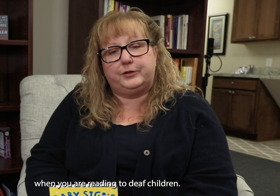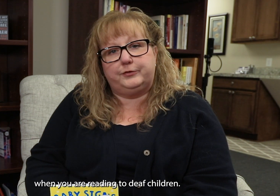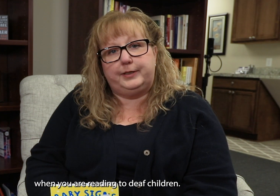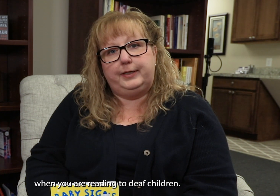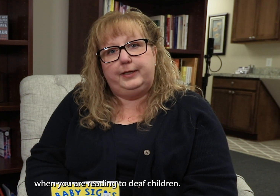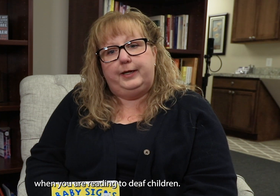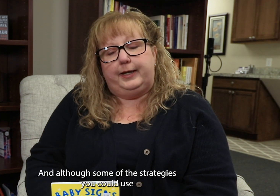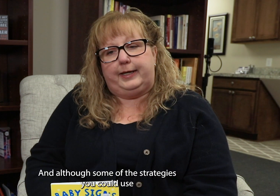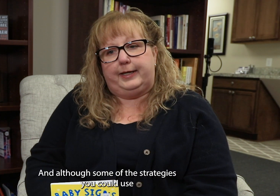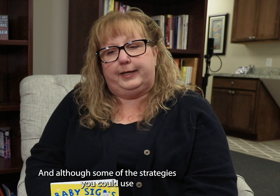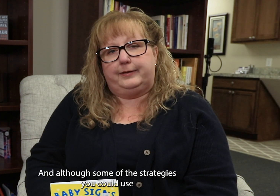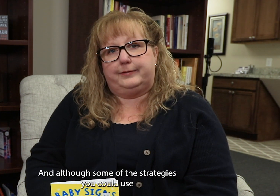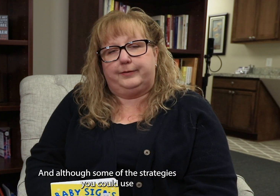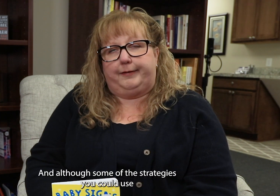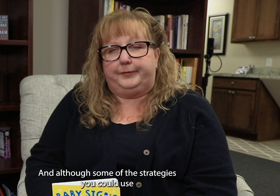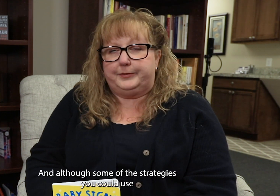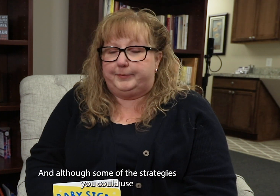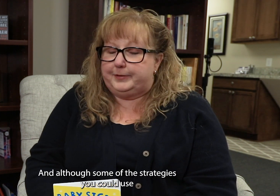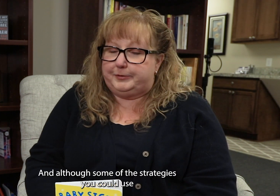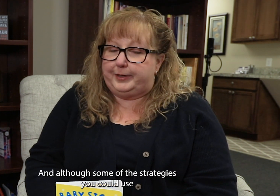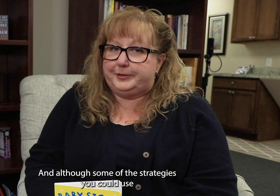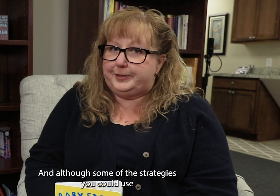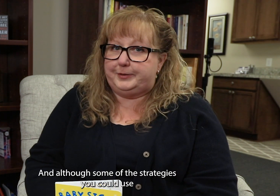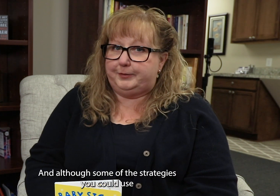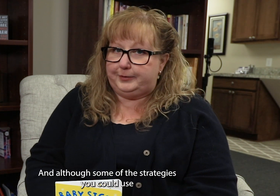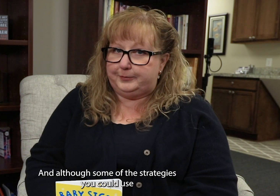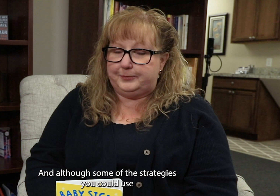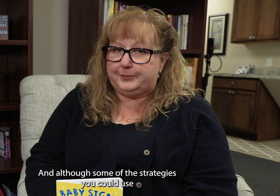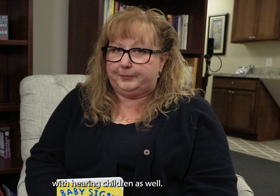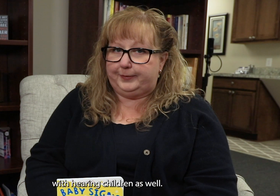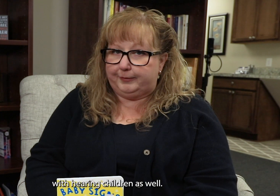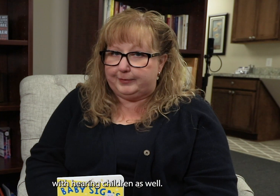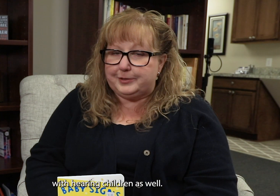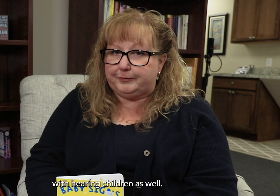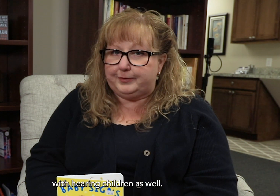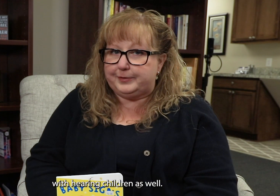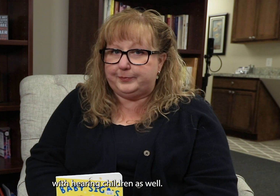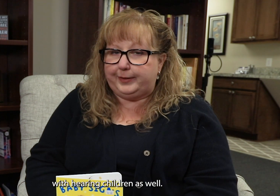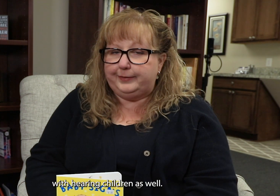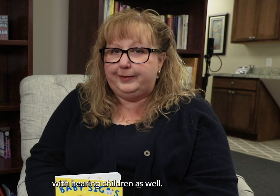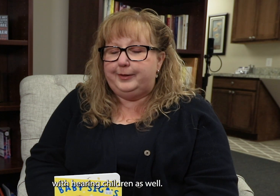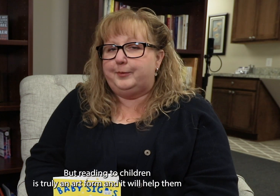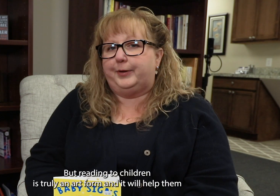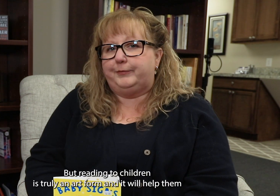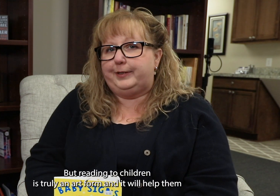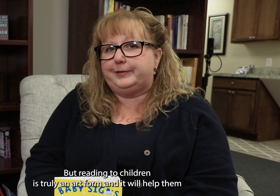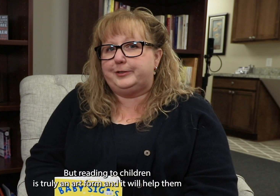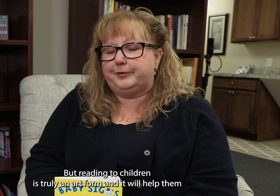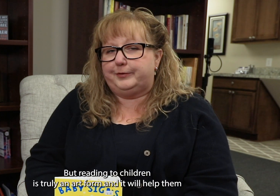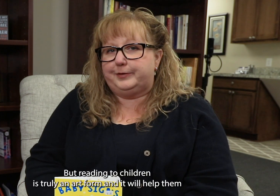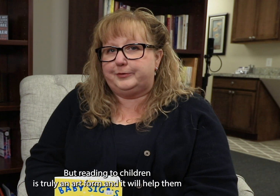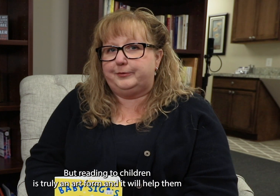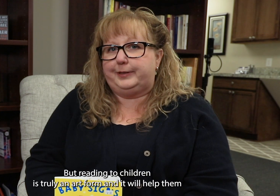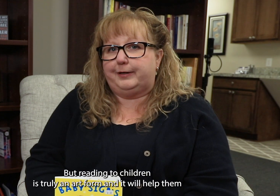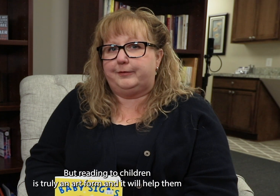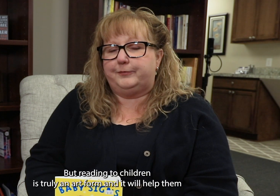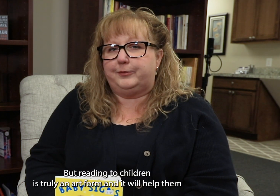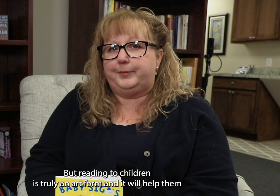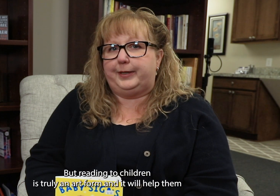children. And although some of the strategies you could use with hearing children as well, but reading to children is truly an art form and